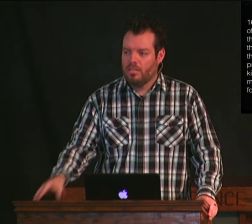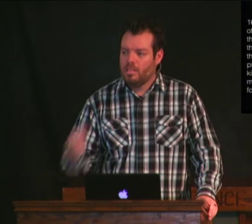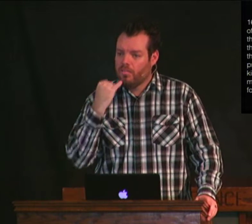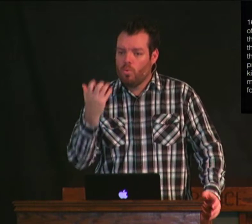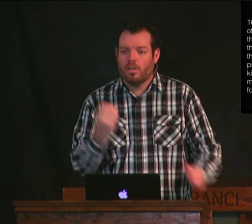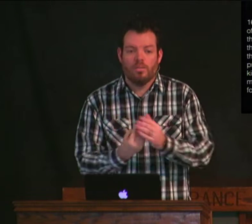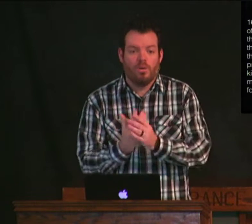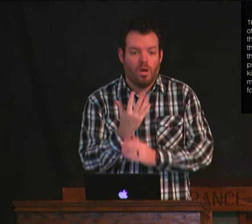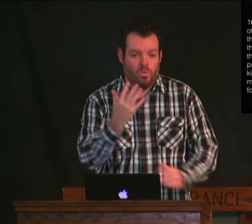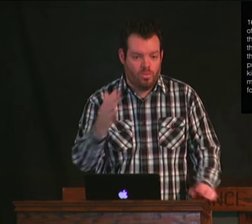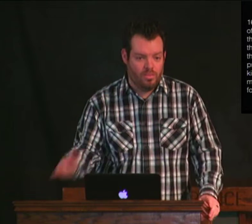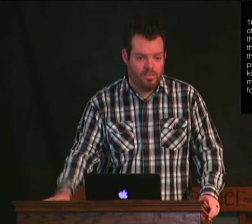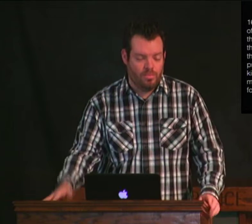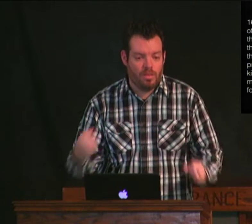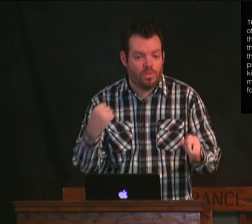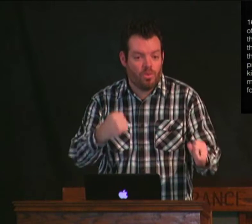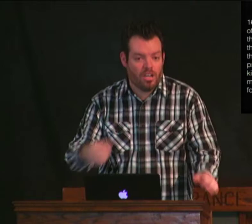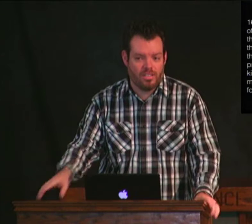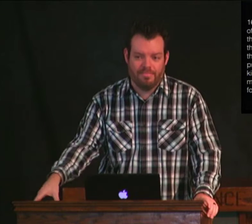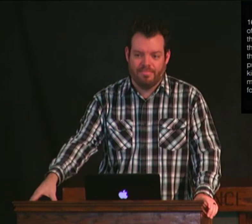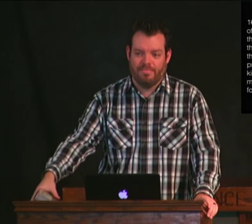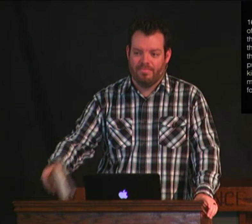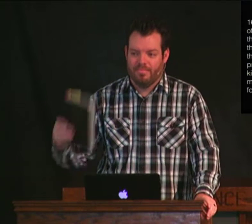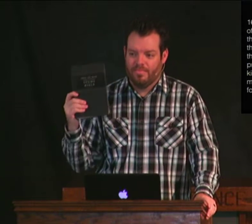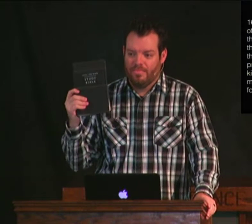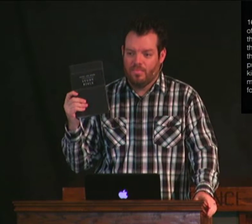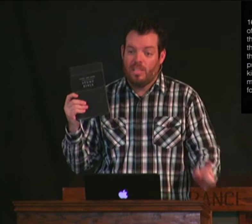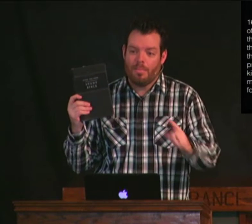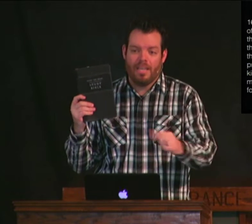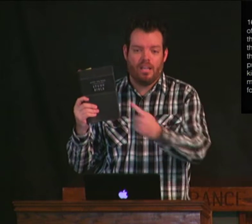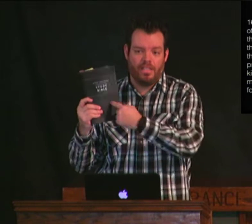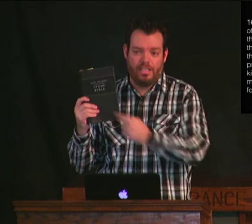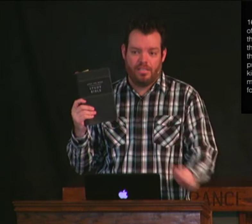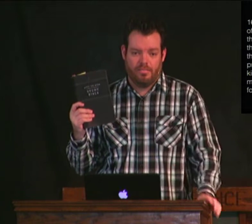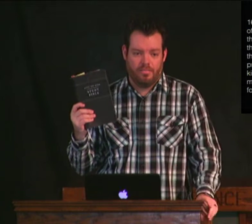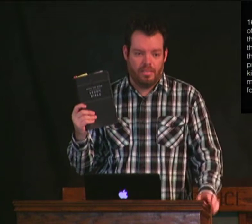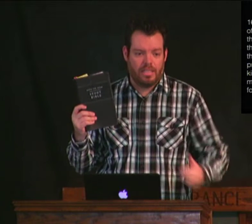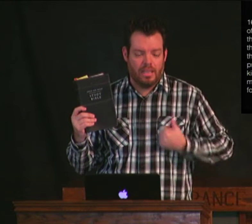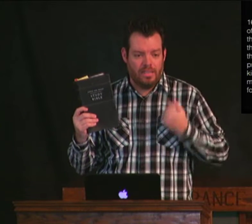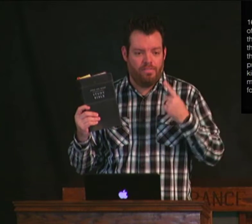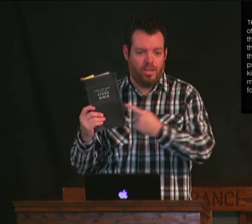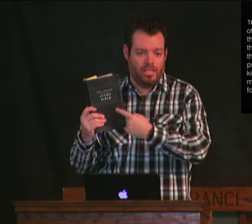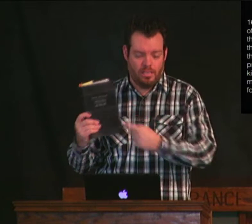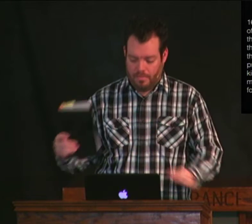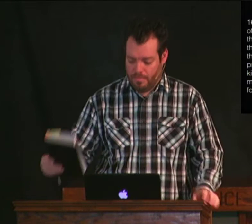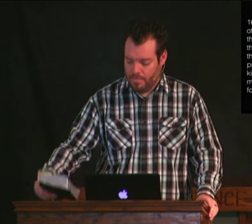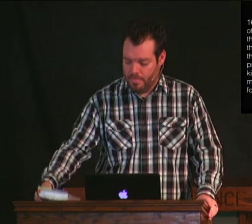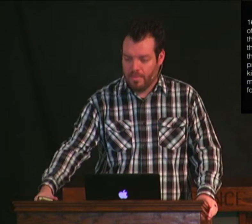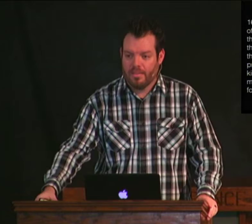If you want to grow, become stronger, we need to depend on this, to live for it.